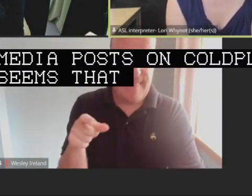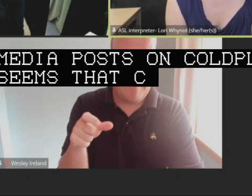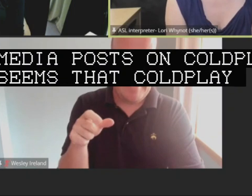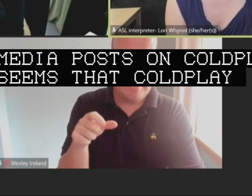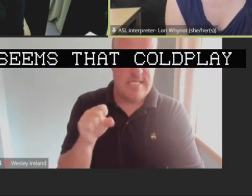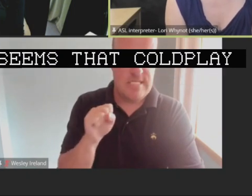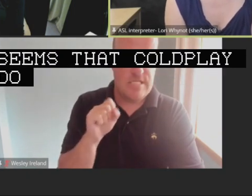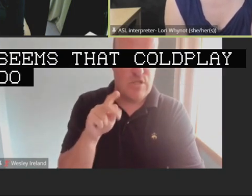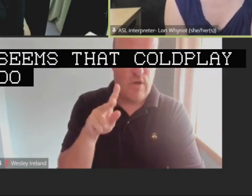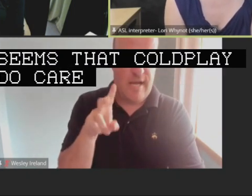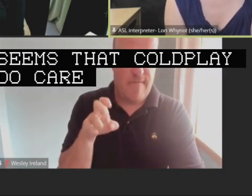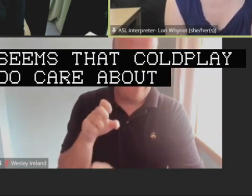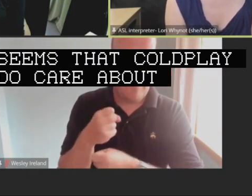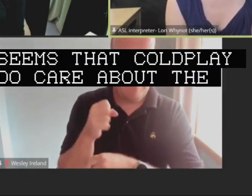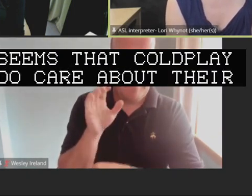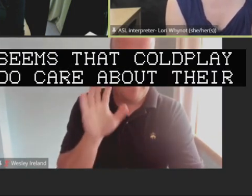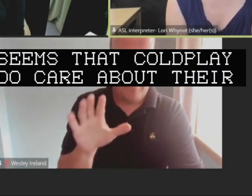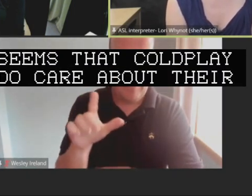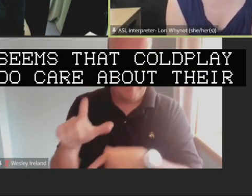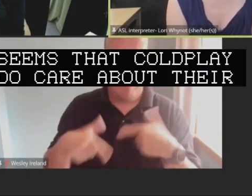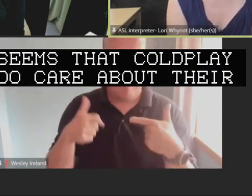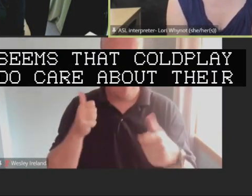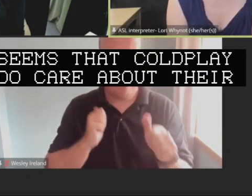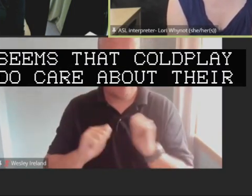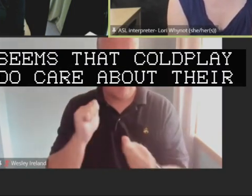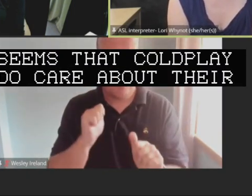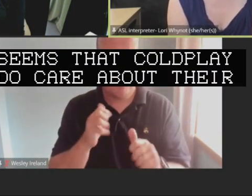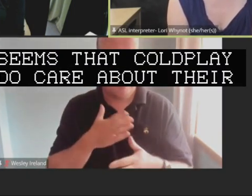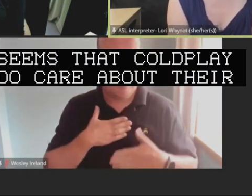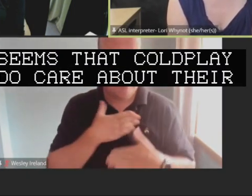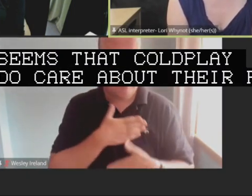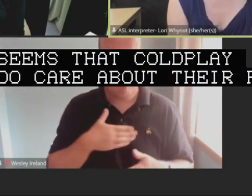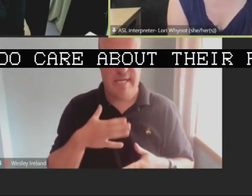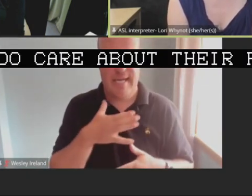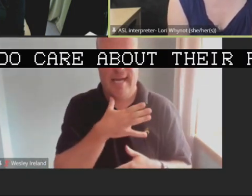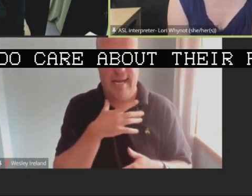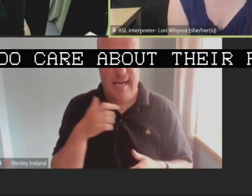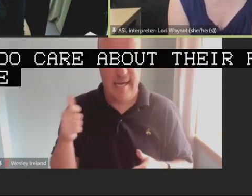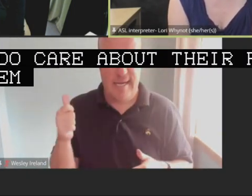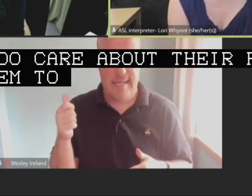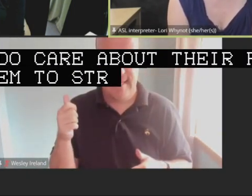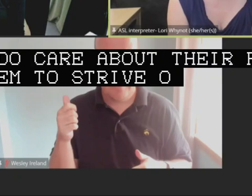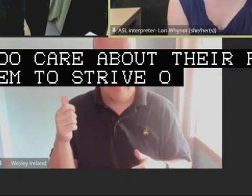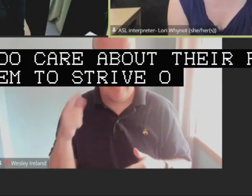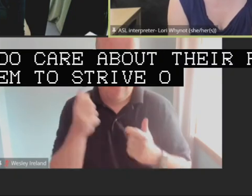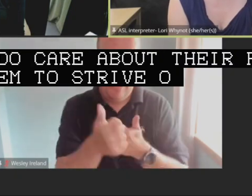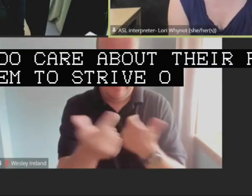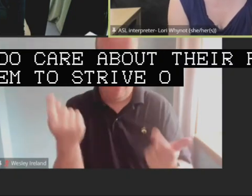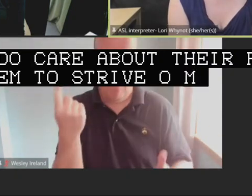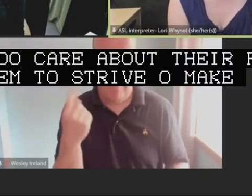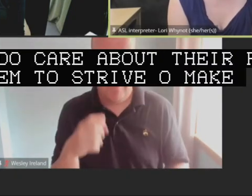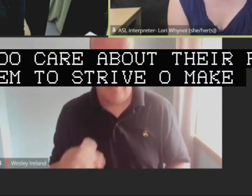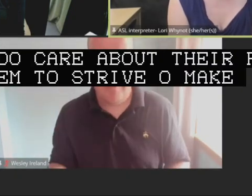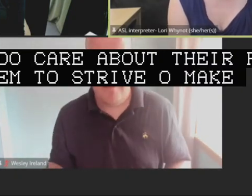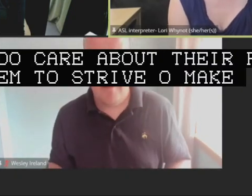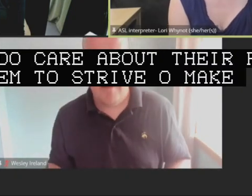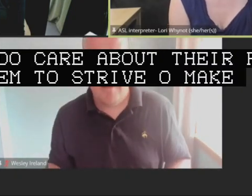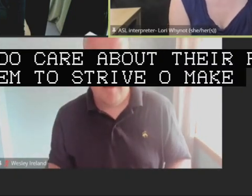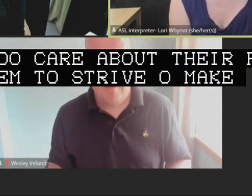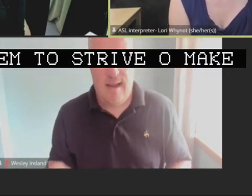fans, and they seem to strive to make their live performances enjoyable for everyone.